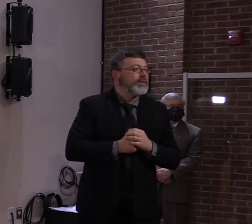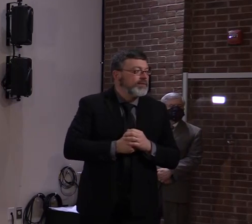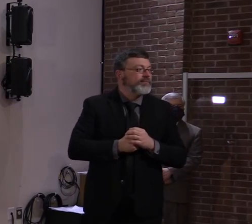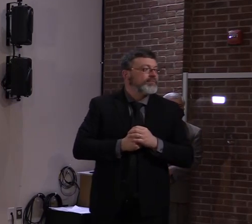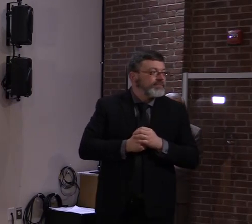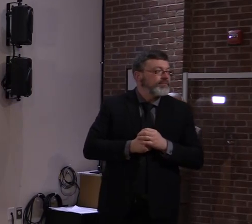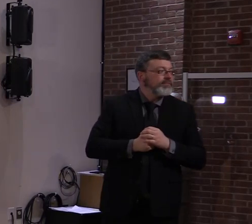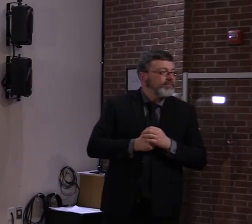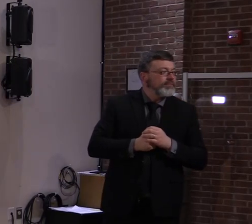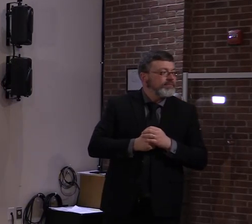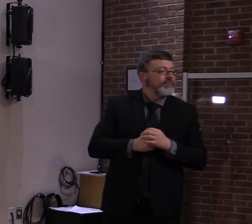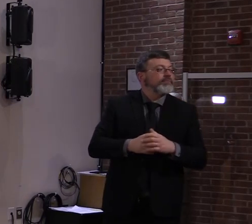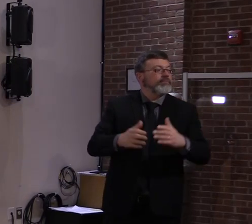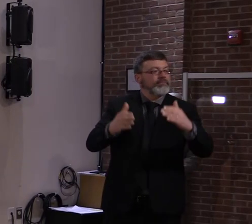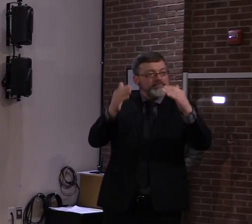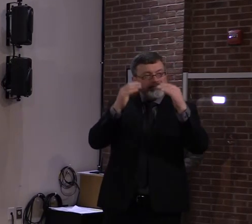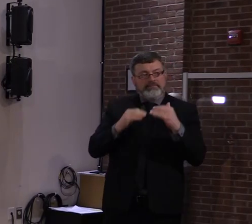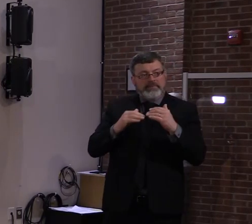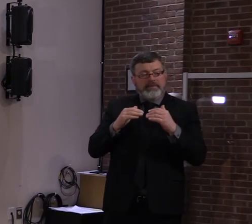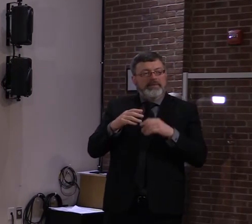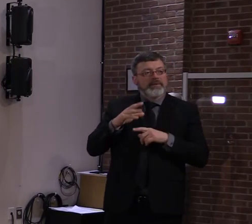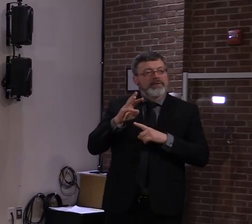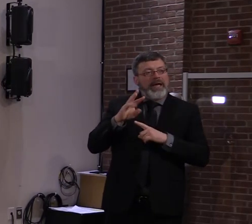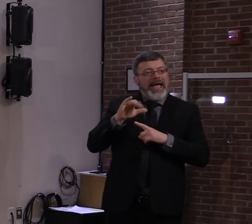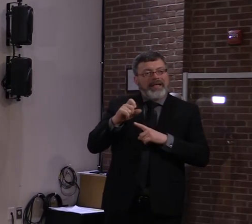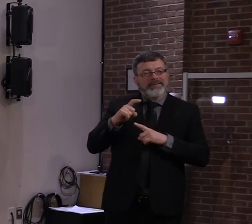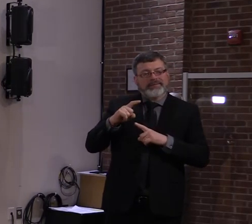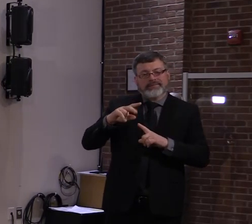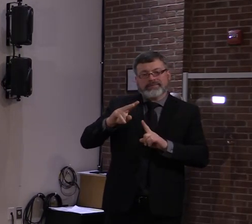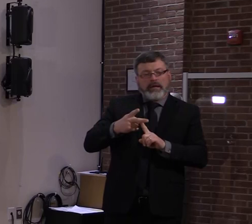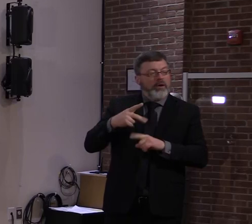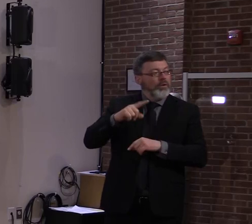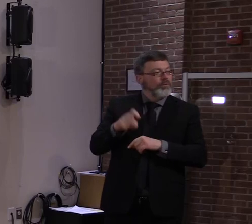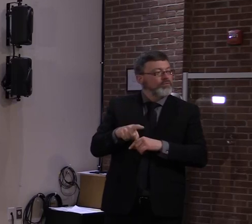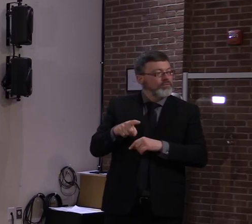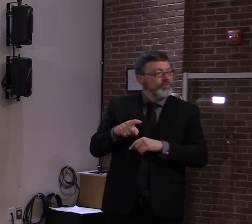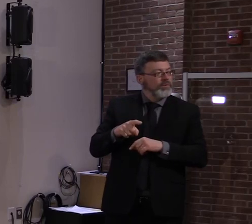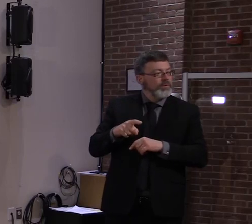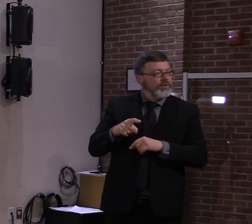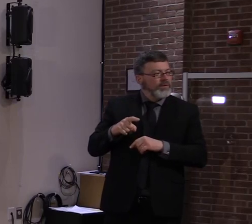Finally, just what's the rationale for keeping those certain restrictions in place?